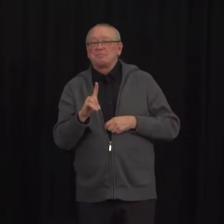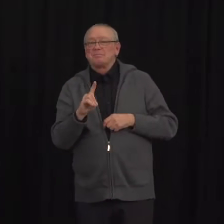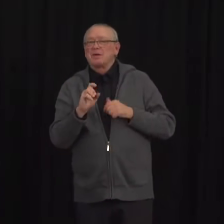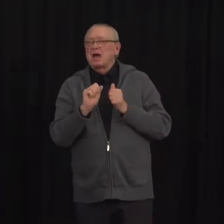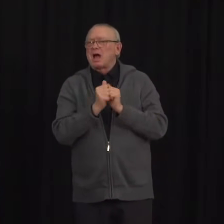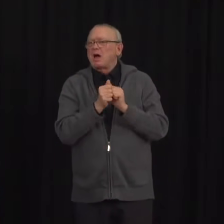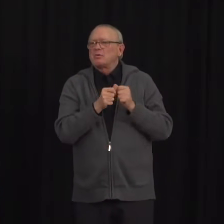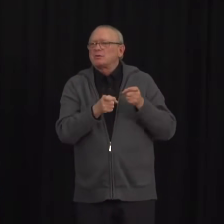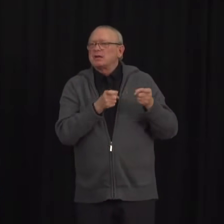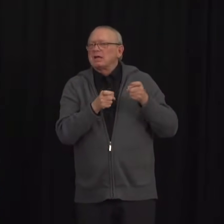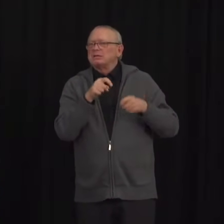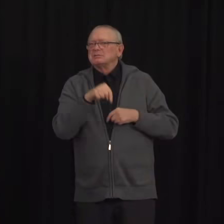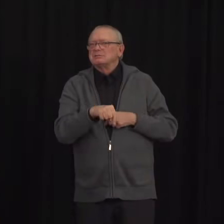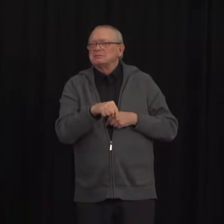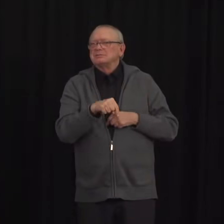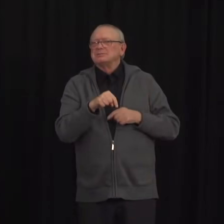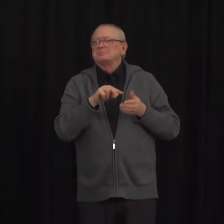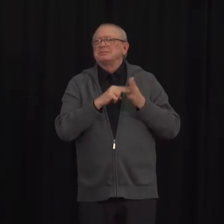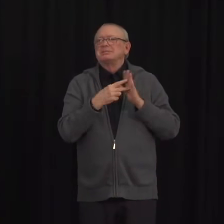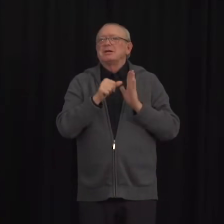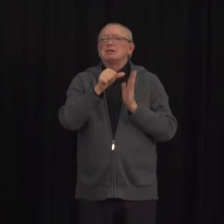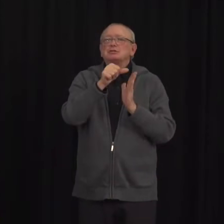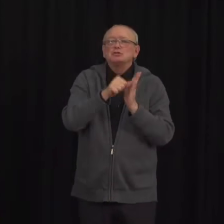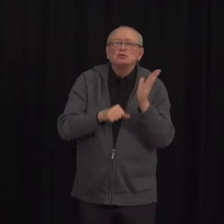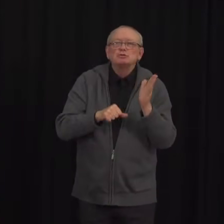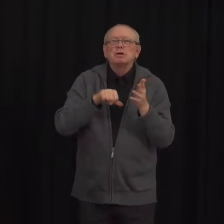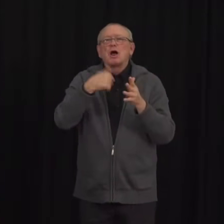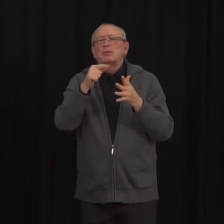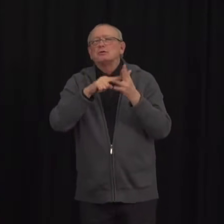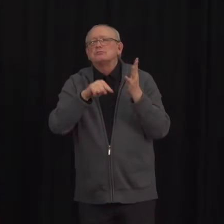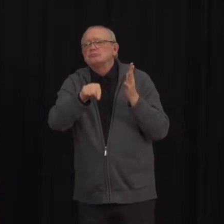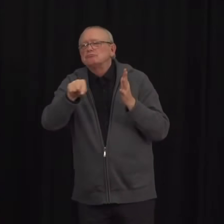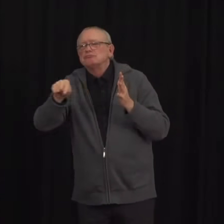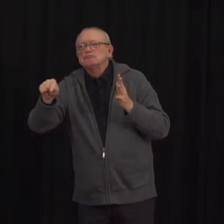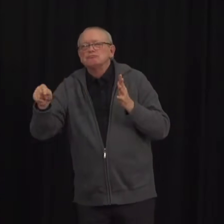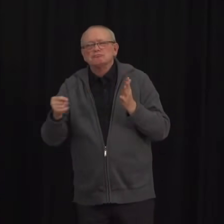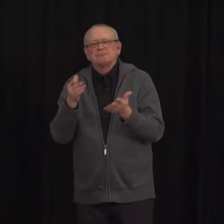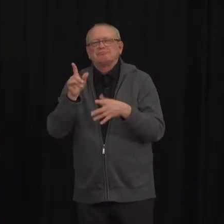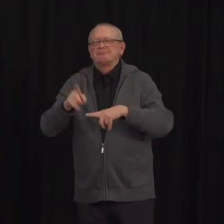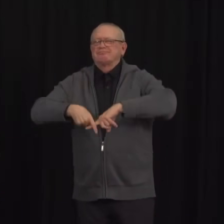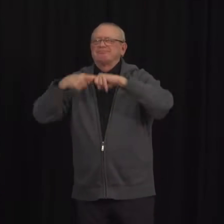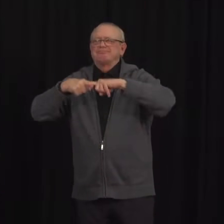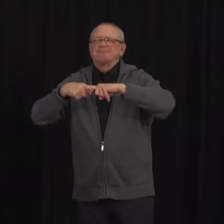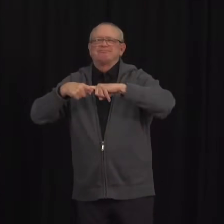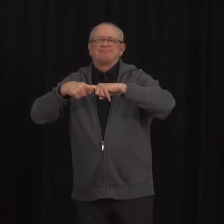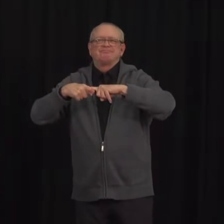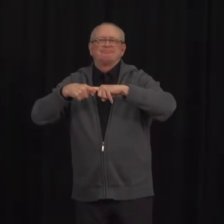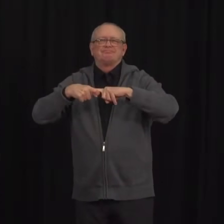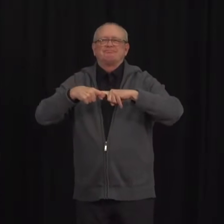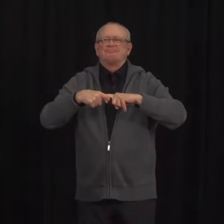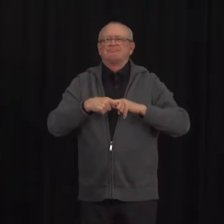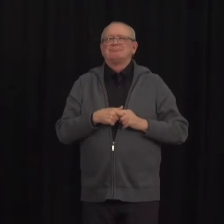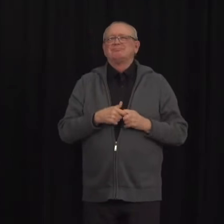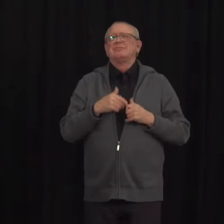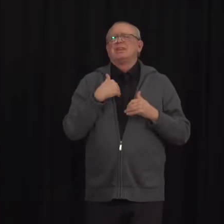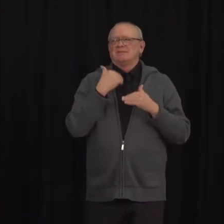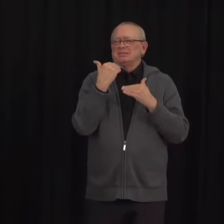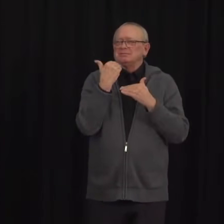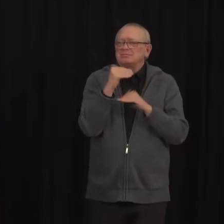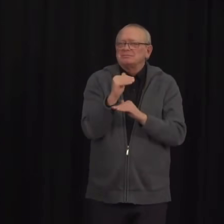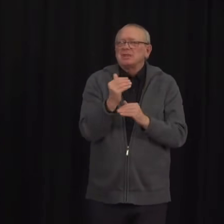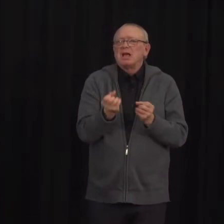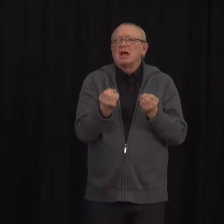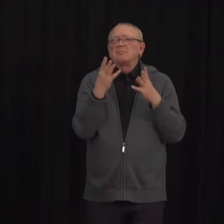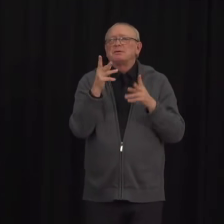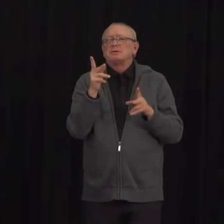is to stop offering other services. So we do have a limited amount of capacity in the health system in terms of the number of skilled